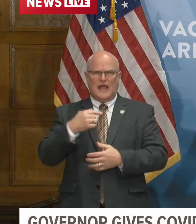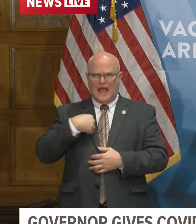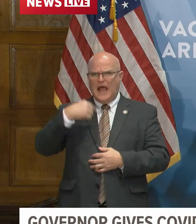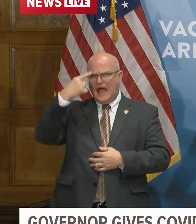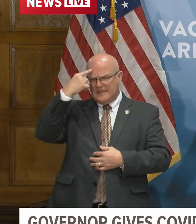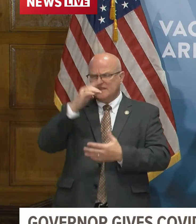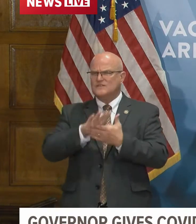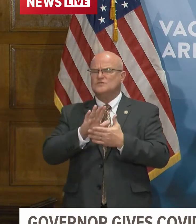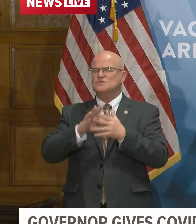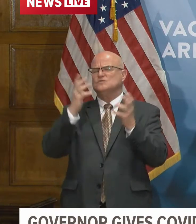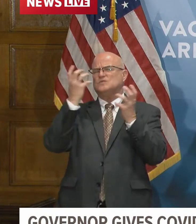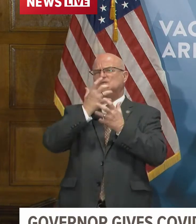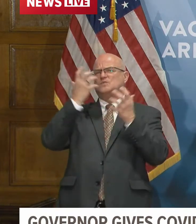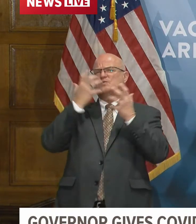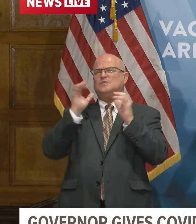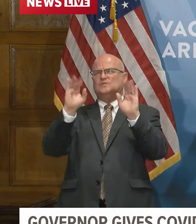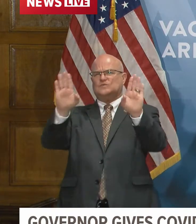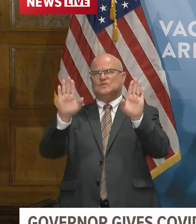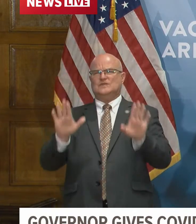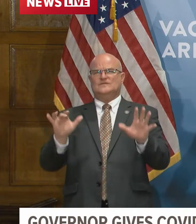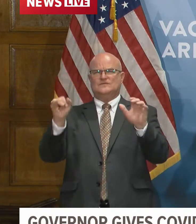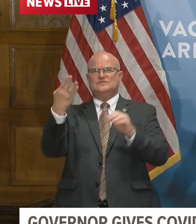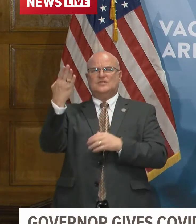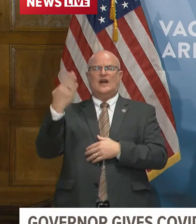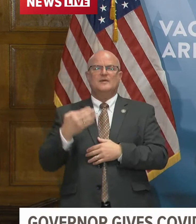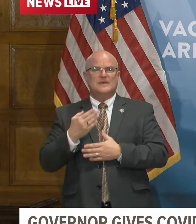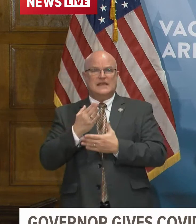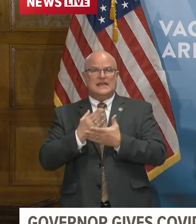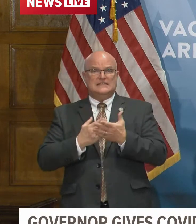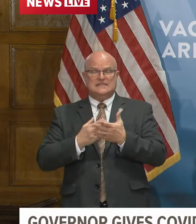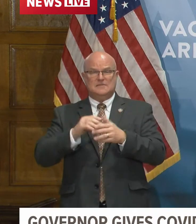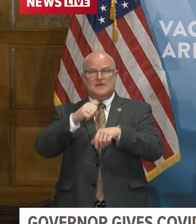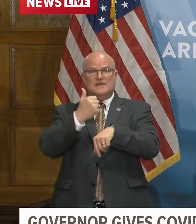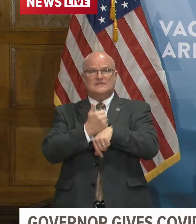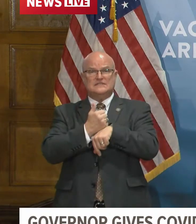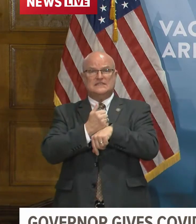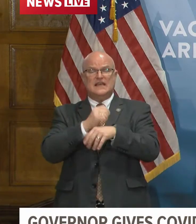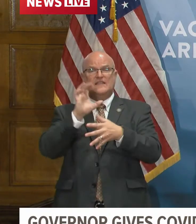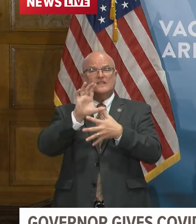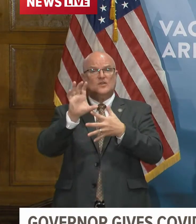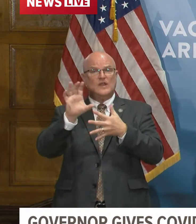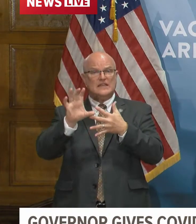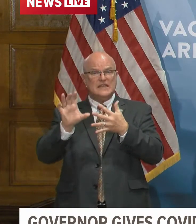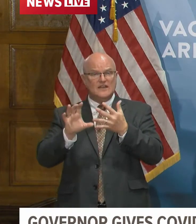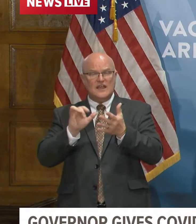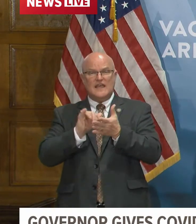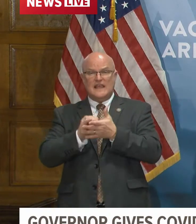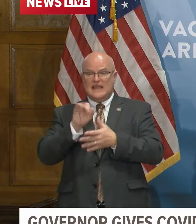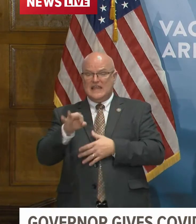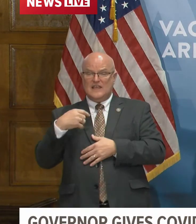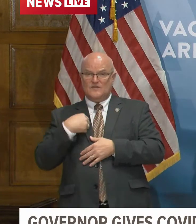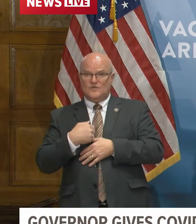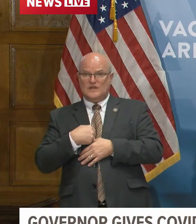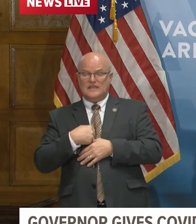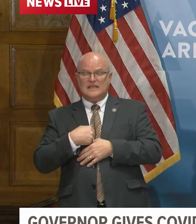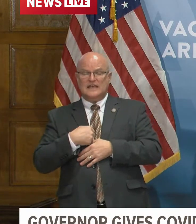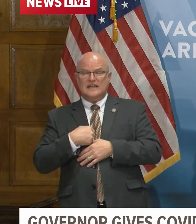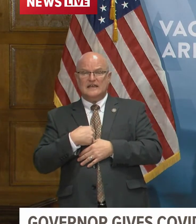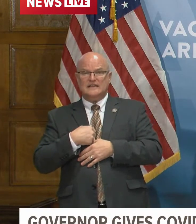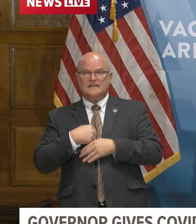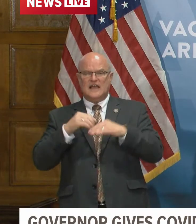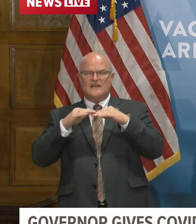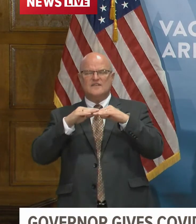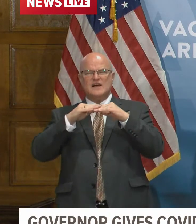the schools have done a remarkable job, and some of them have set, the criteria that if we fall or we